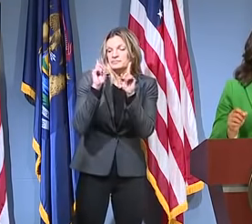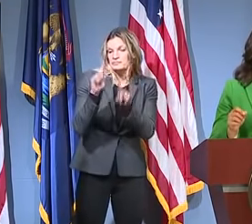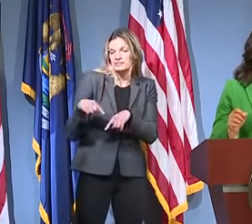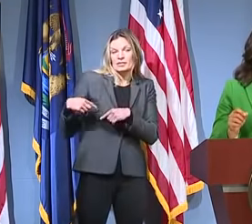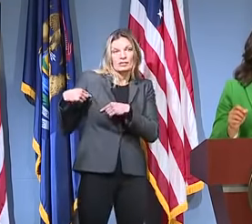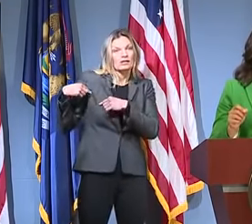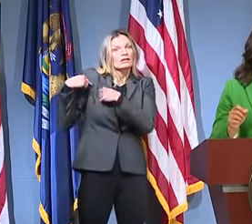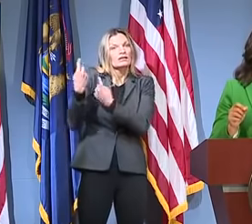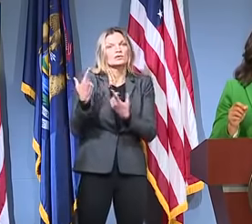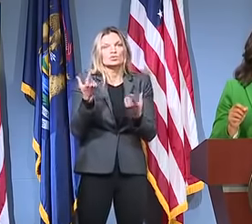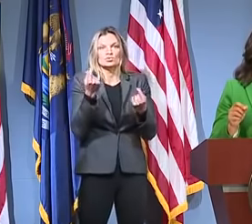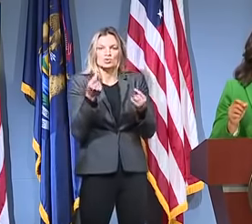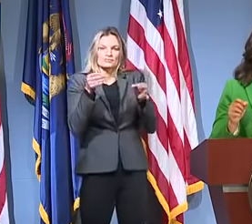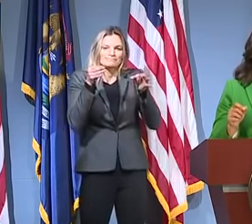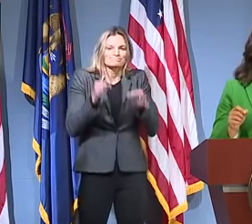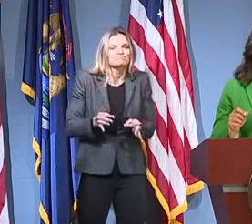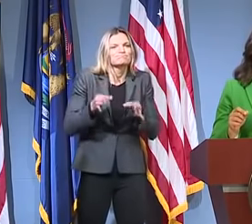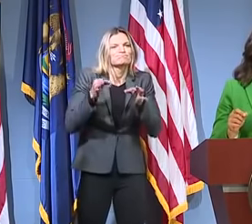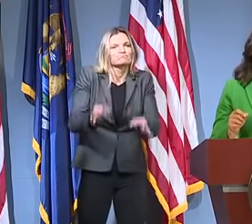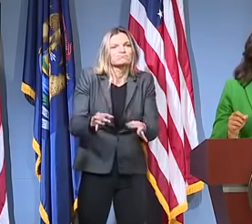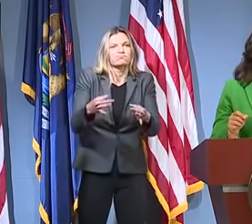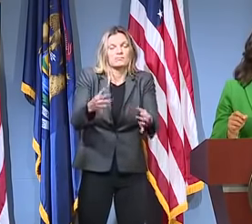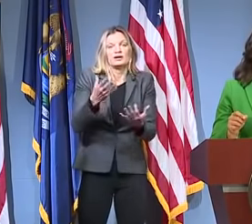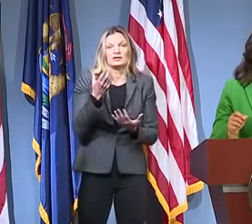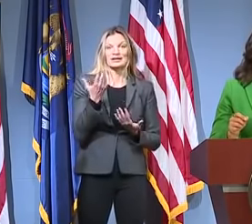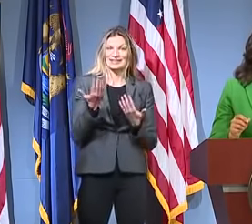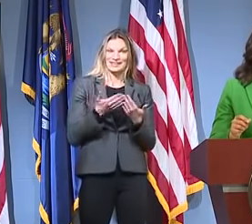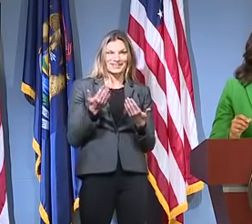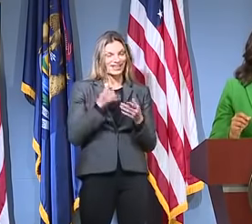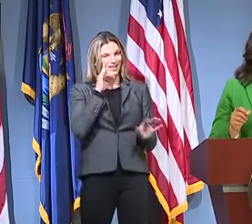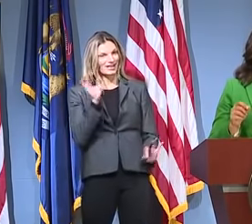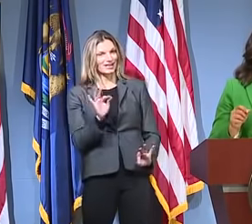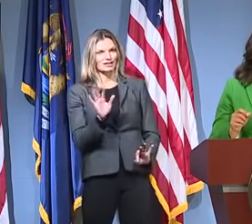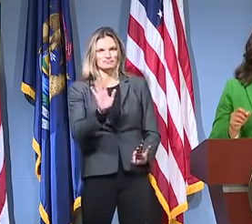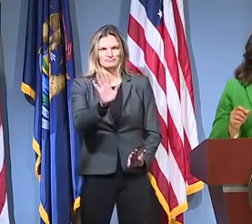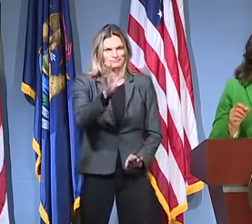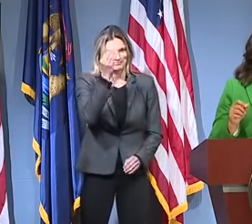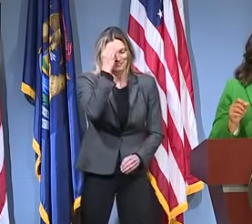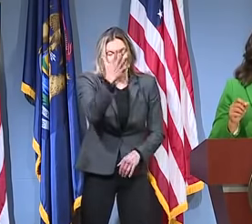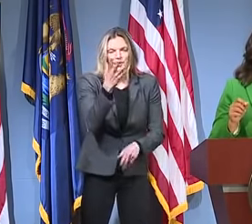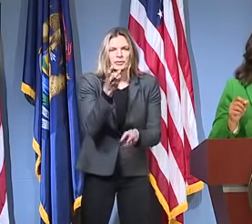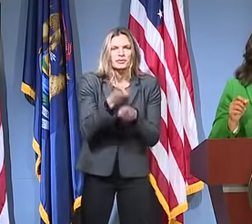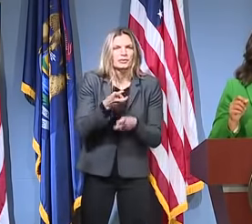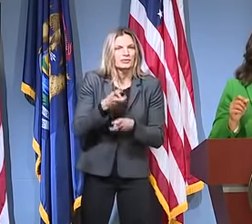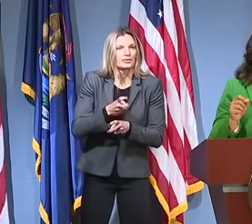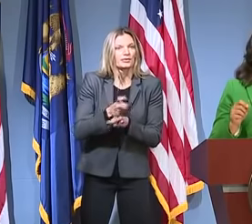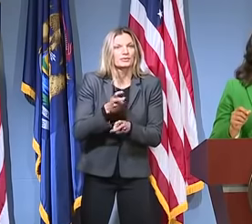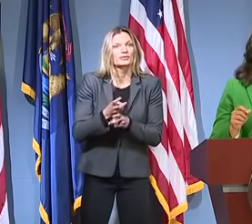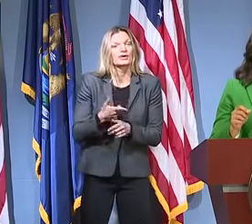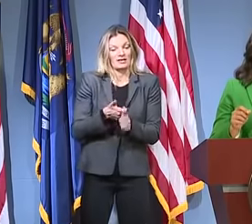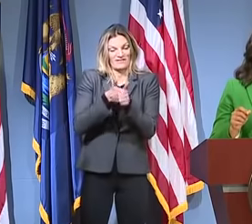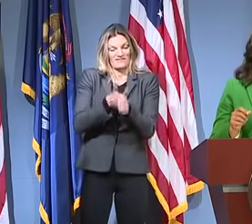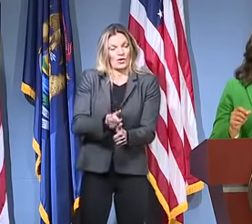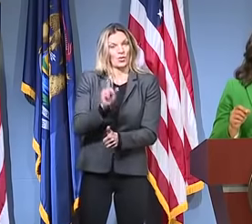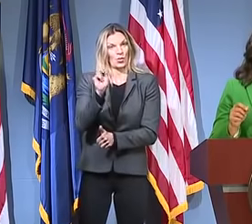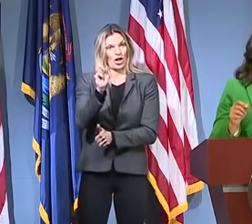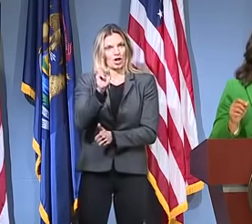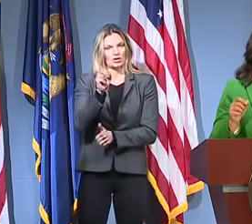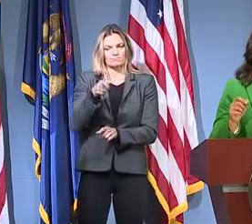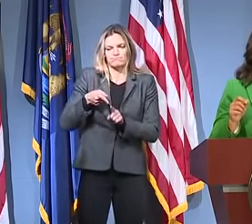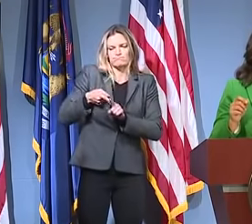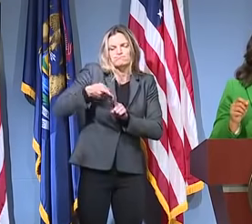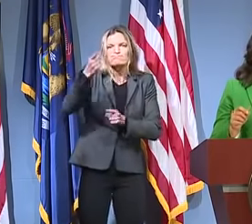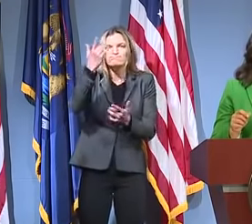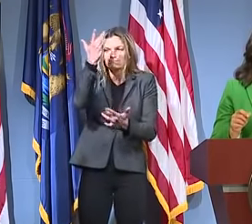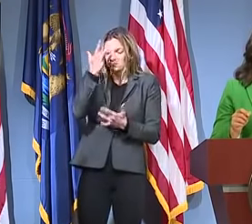the way, and some of them have been very tough decisions, based on the best epidemiological advice, the